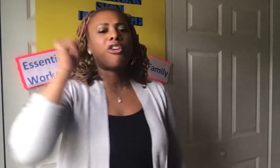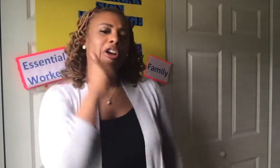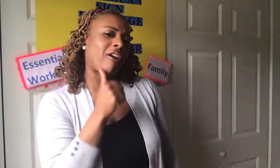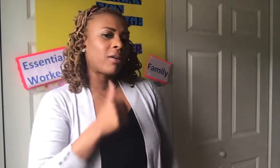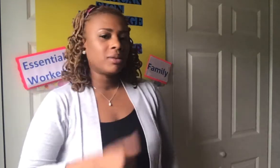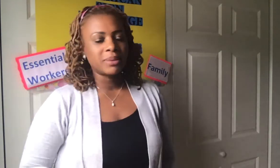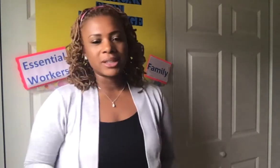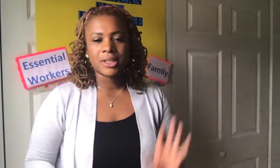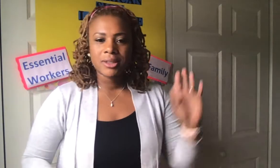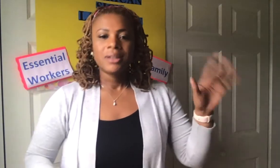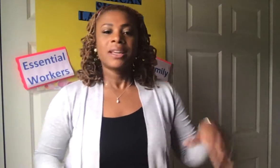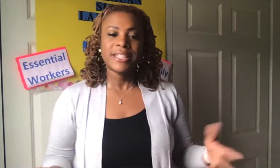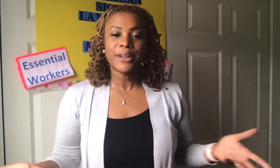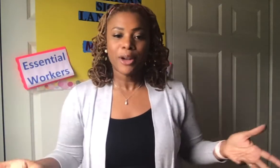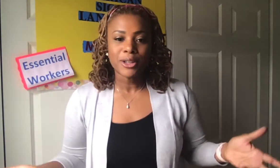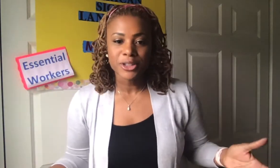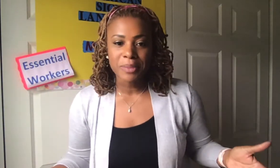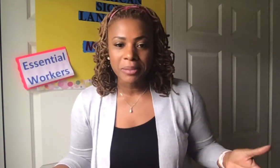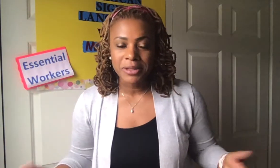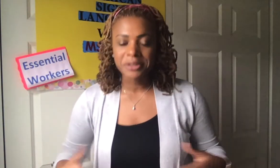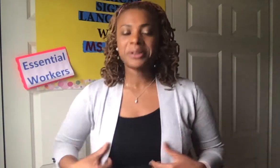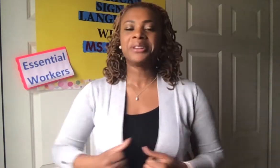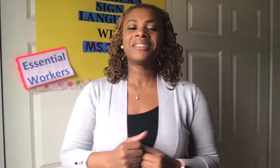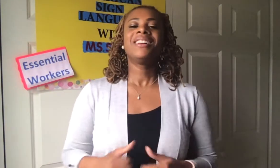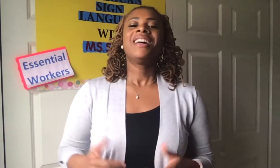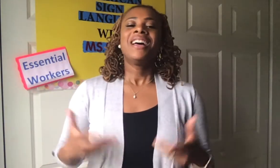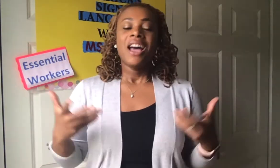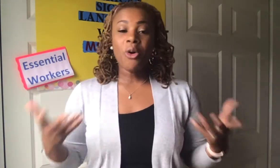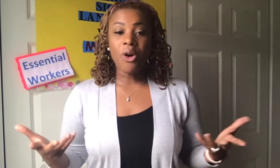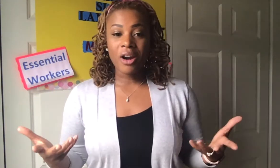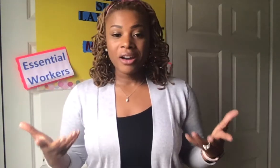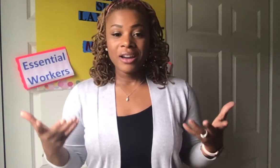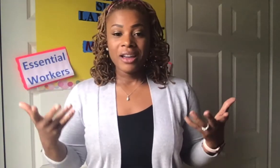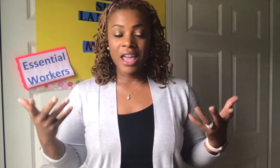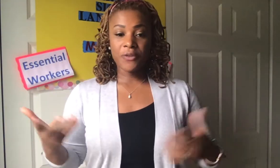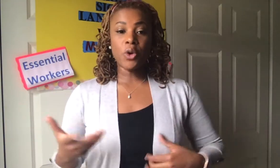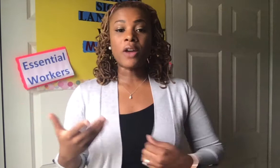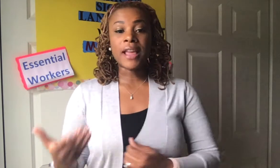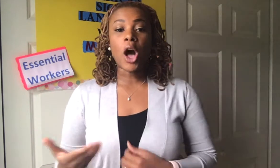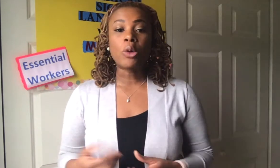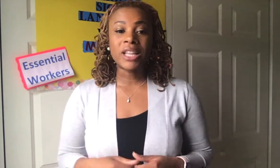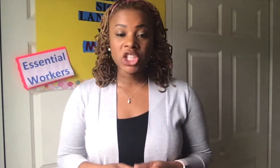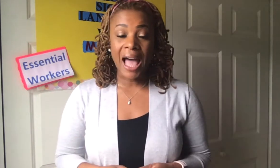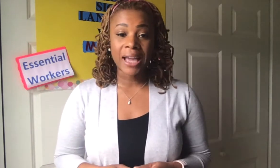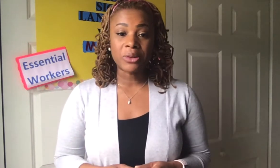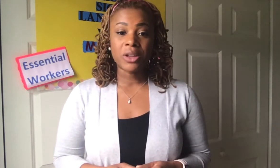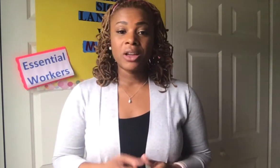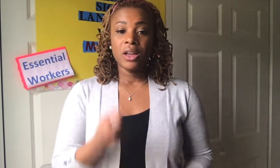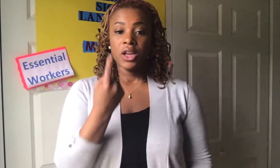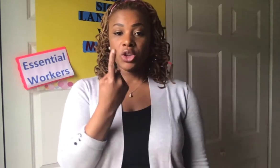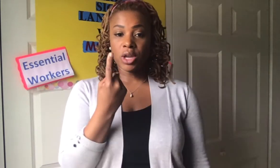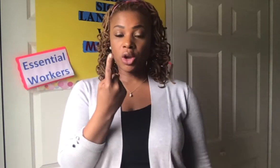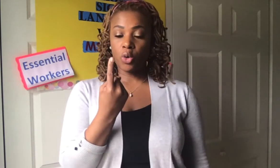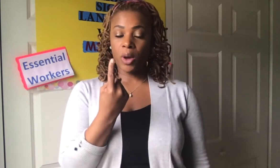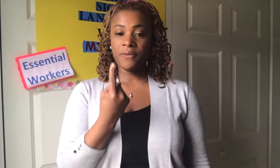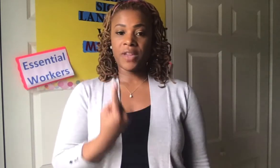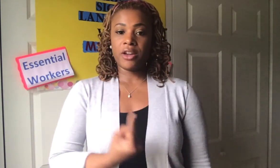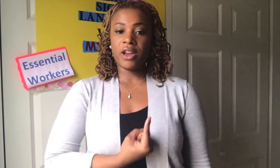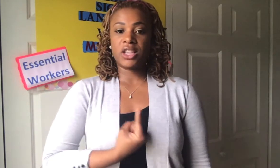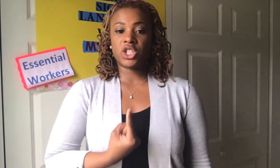girl. But he still calls her his baby sister. Or if you are the only child, you can hold one finger and just